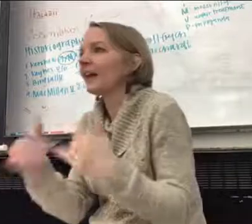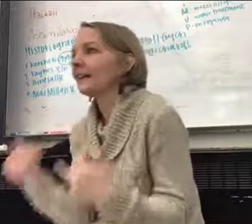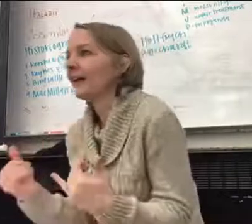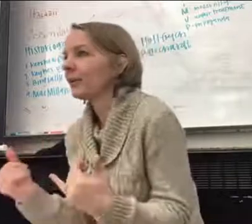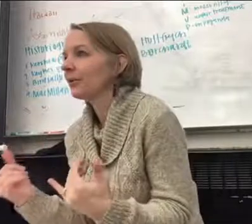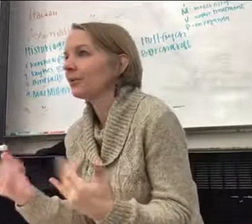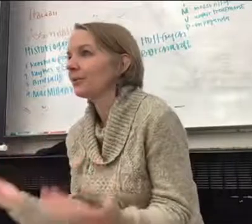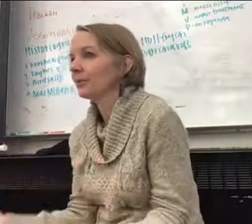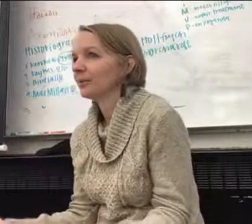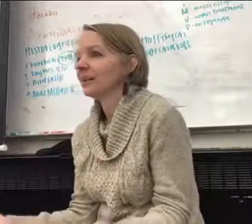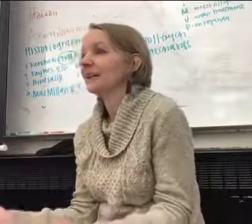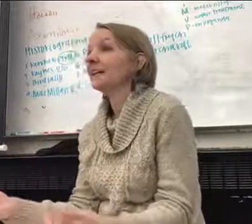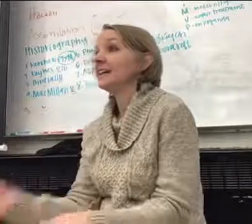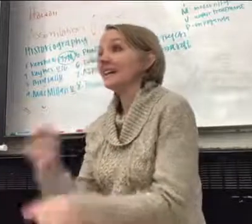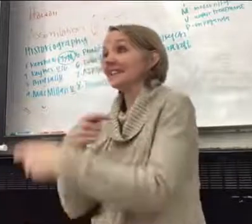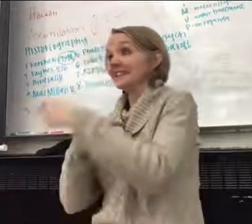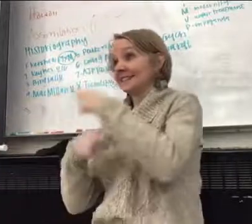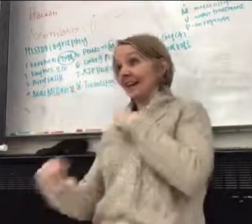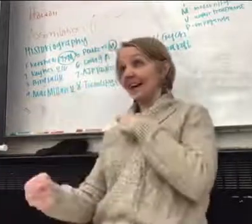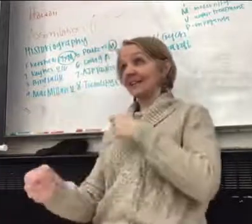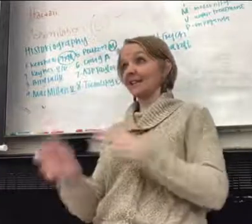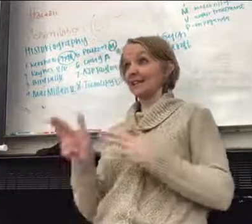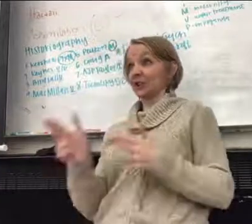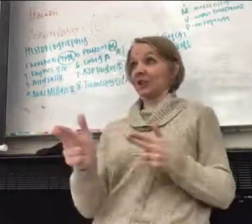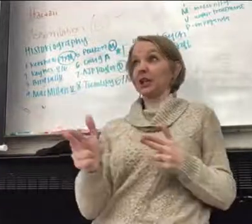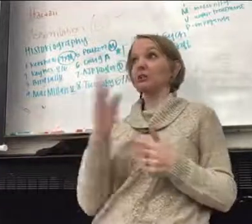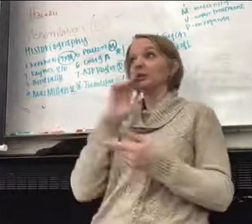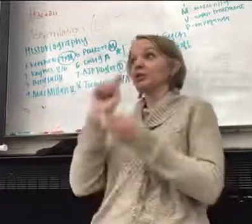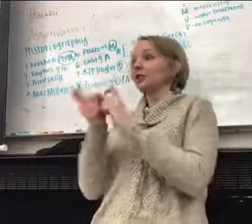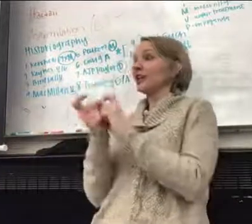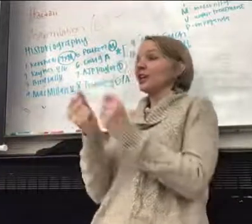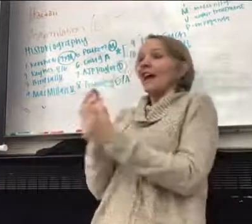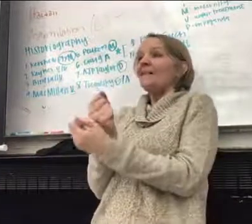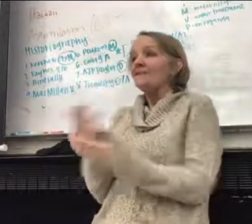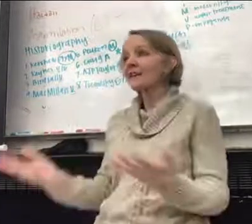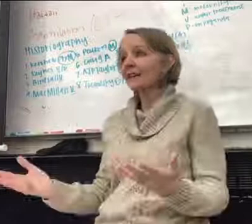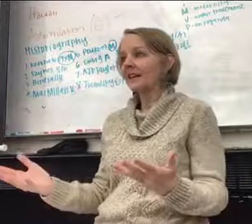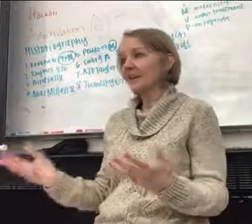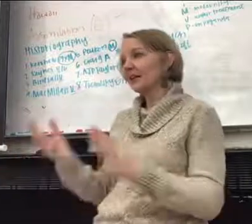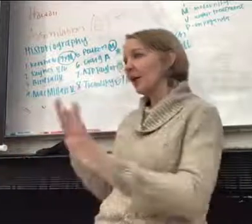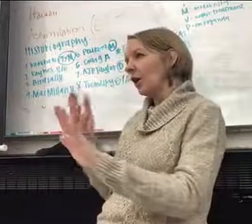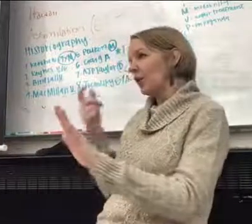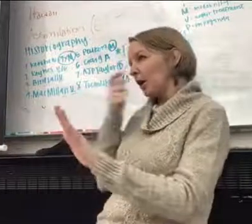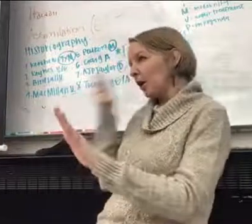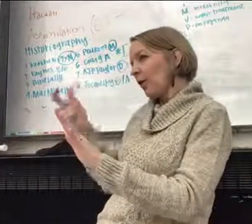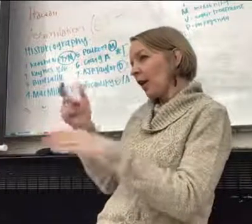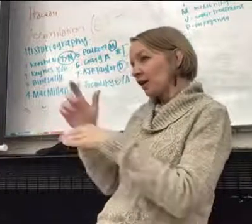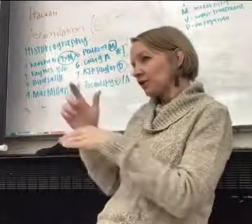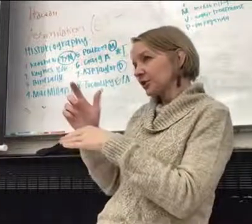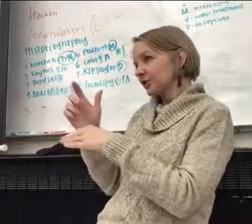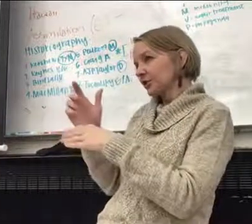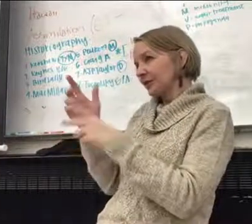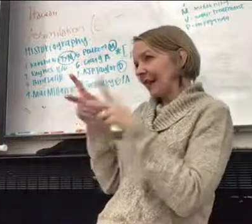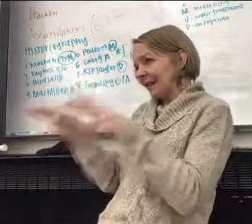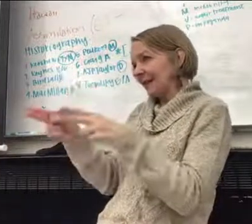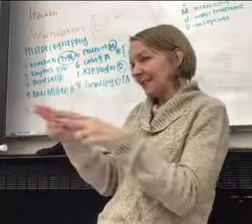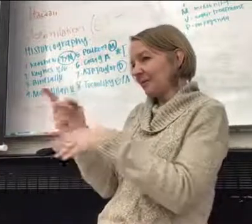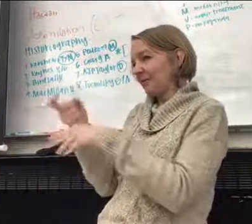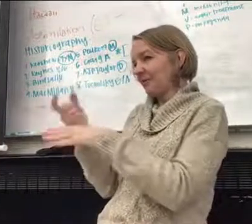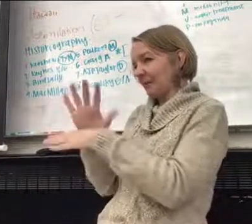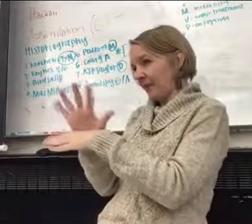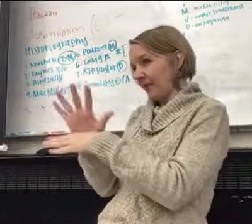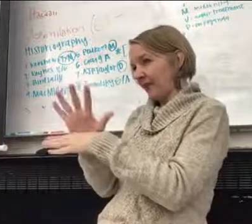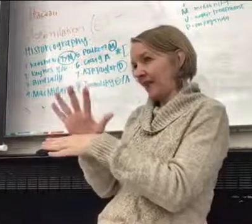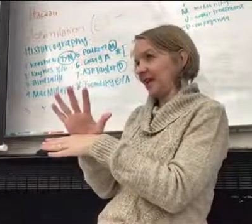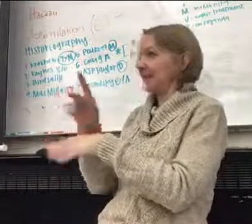do that anymore. Instead, the machine gun is going to change everything. Now, we're about to watch a clip from an incredible movie. It's PG-13, ask your